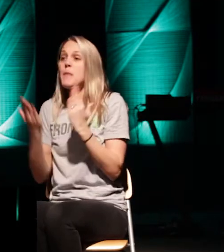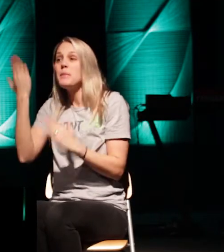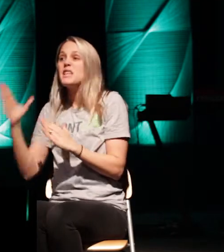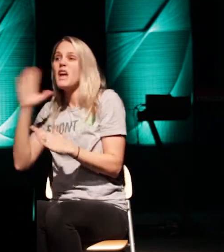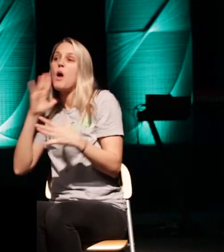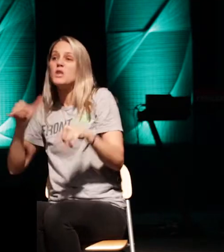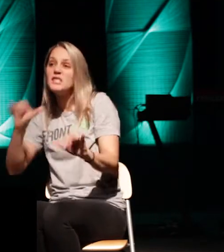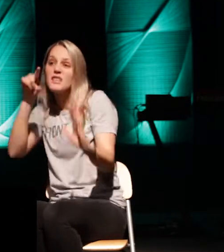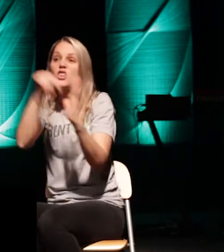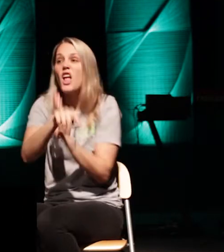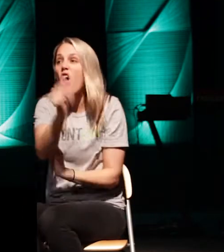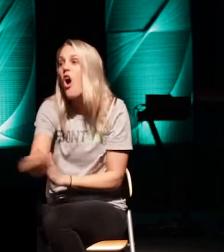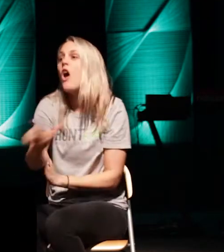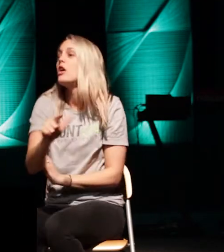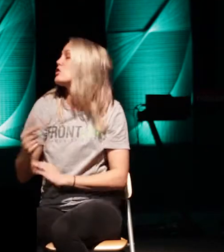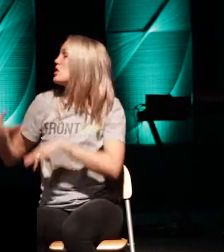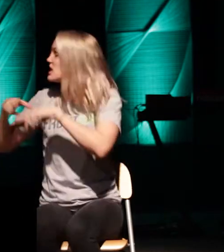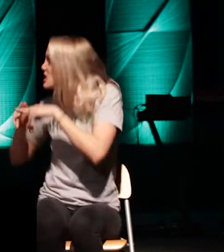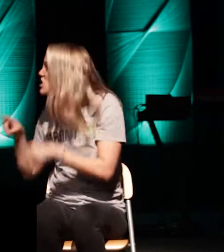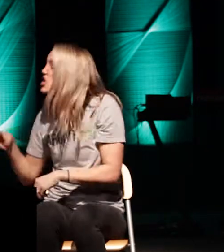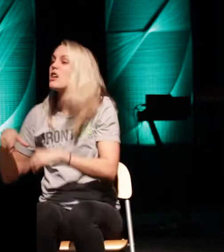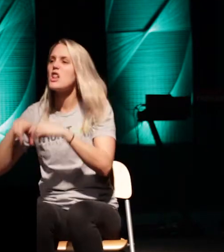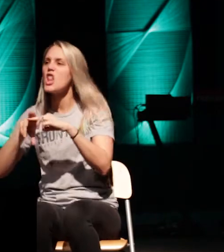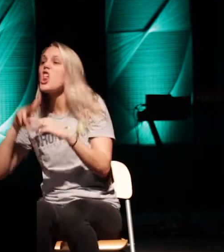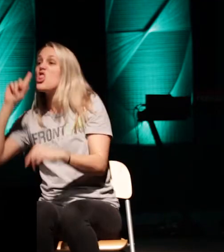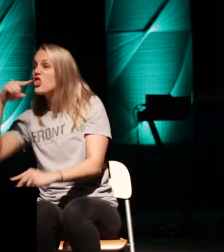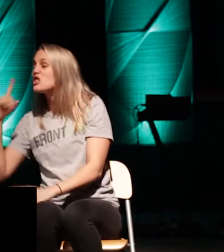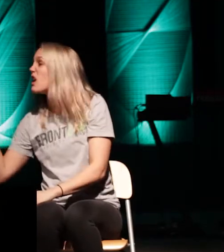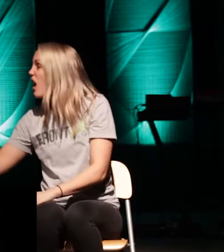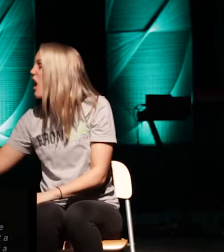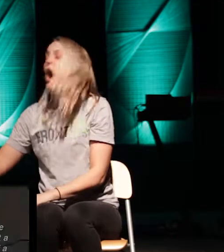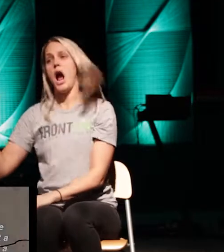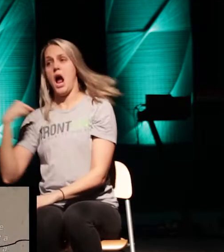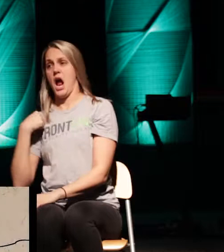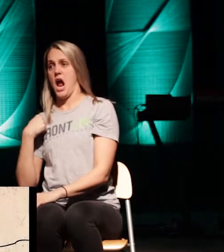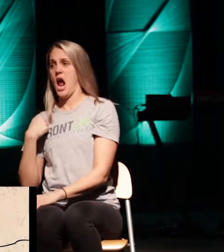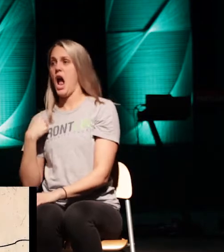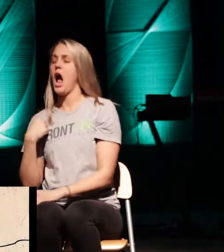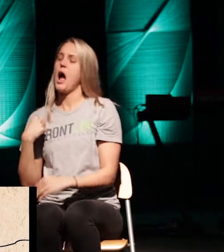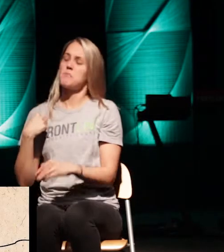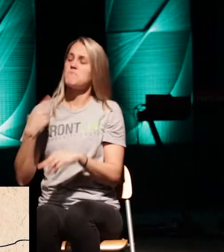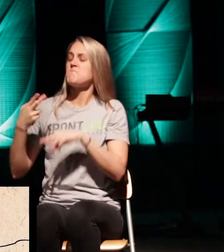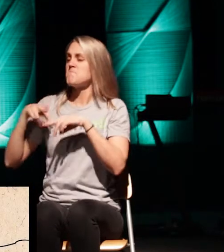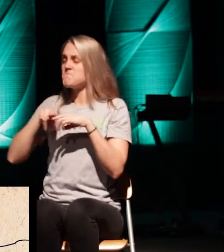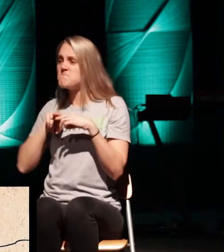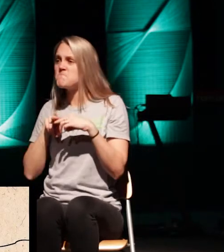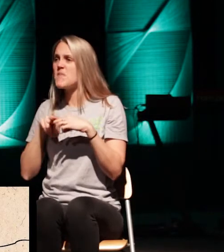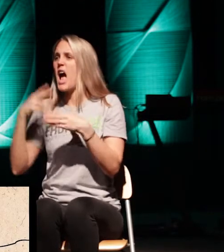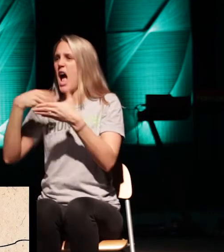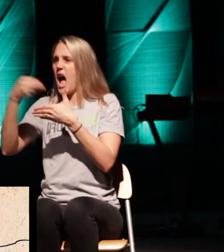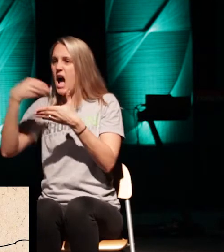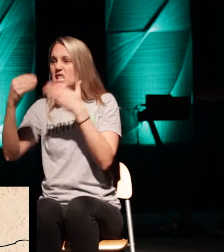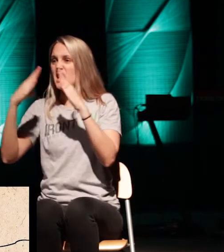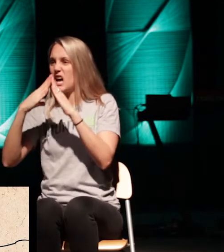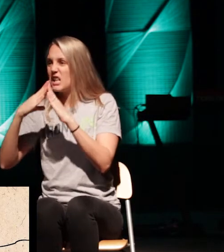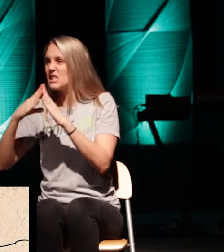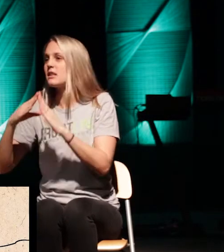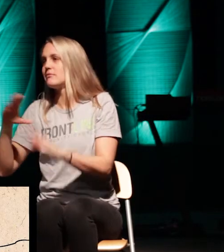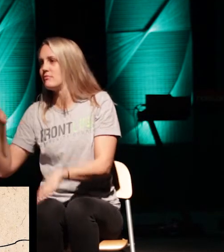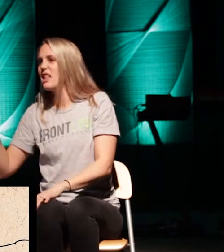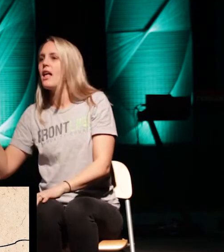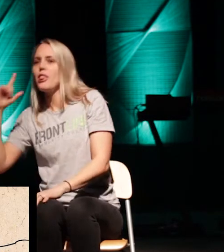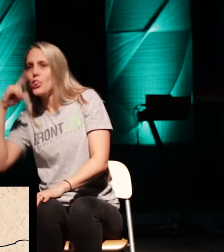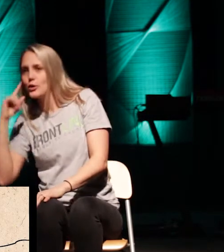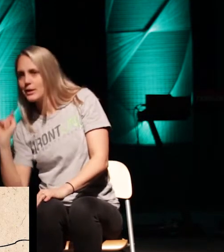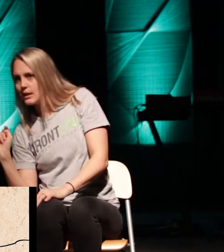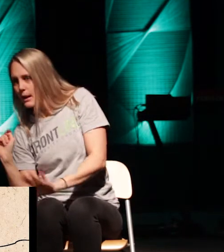in his chair, right? Looks something like this. Check out this picture. He says, here I am. I'm going to go right outside the city. Kind of looks like he's going to the bathroom, but we're not going to point that out.